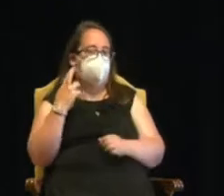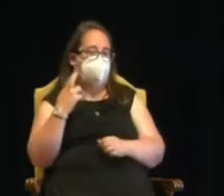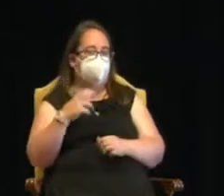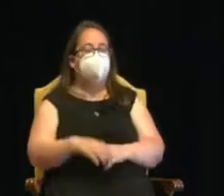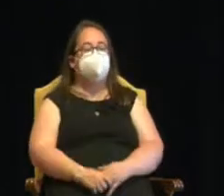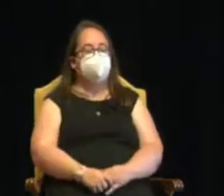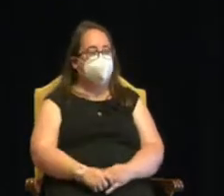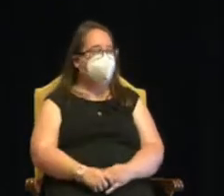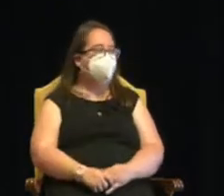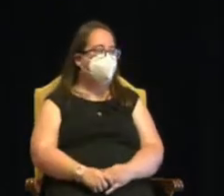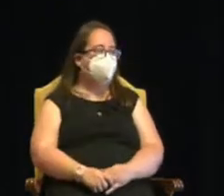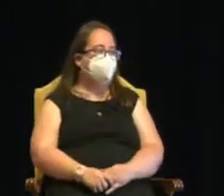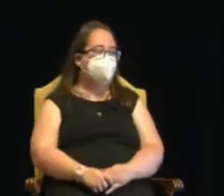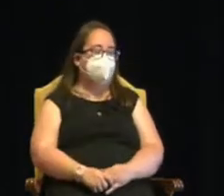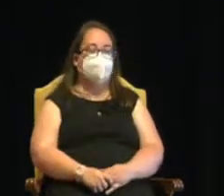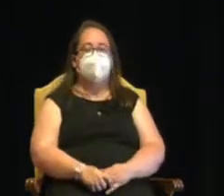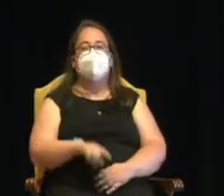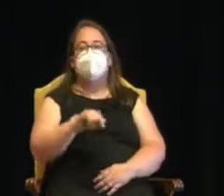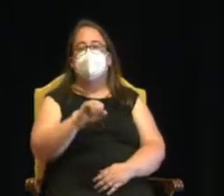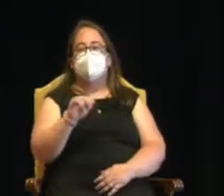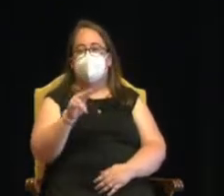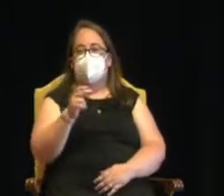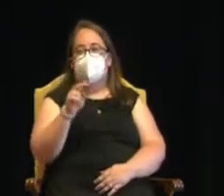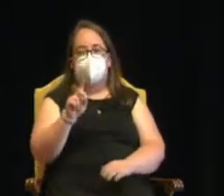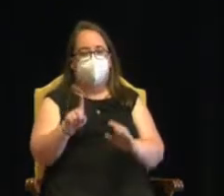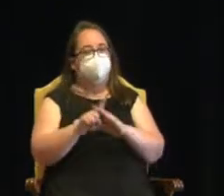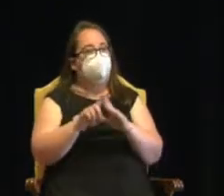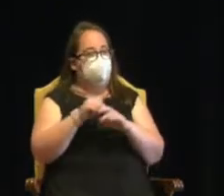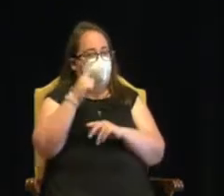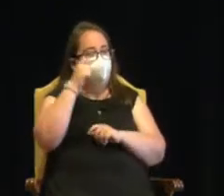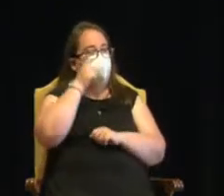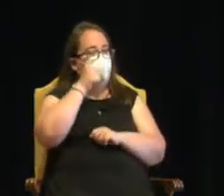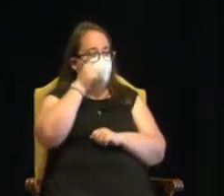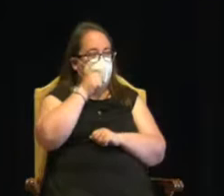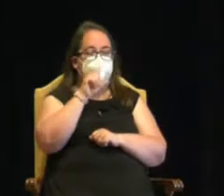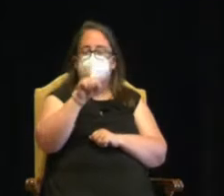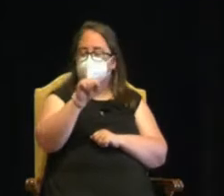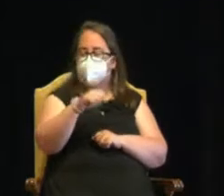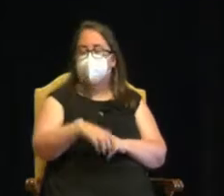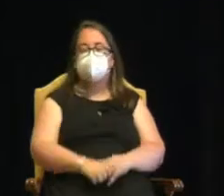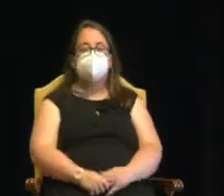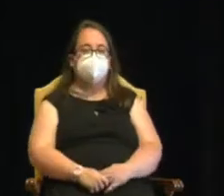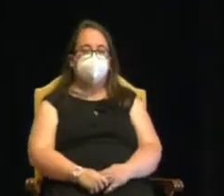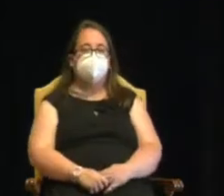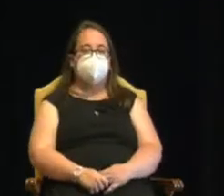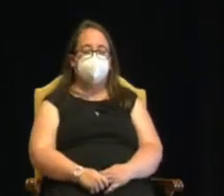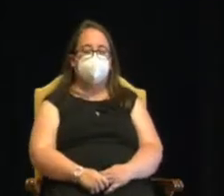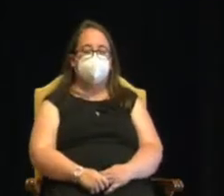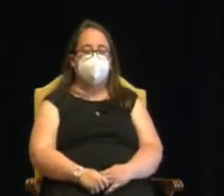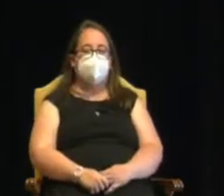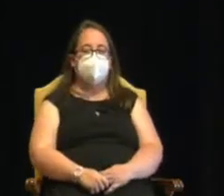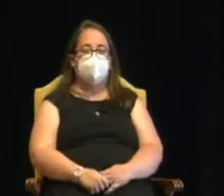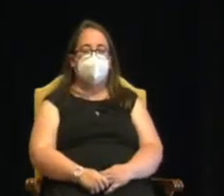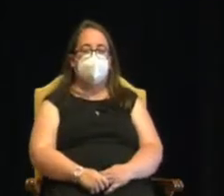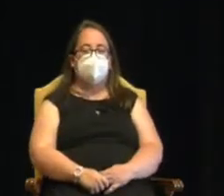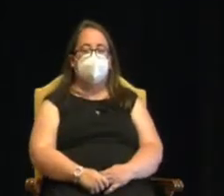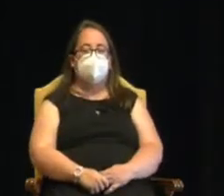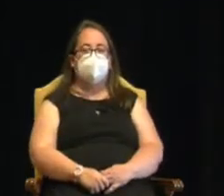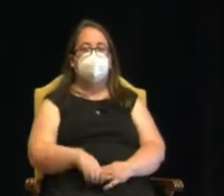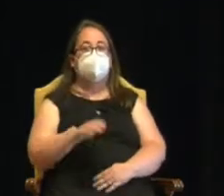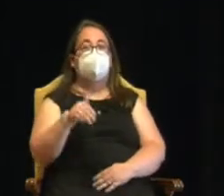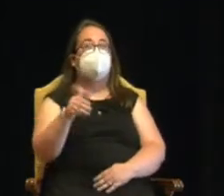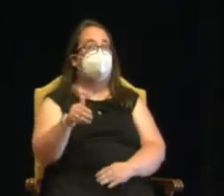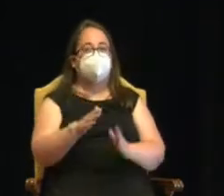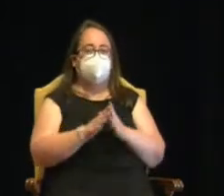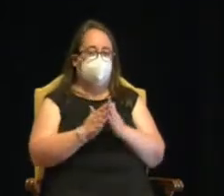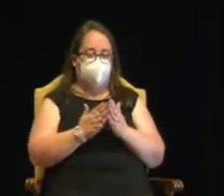so Tess Monahan does show up in Dream Girl. She does. She does. The not the next book,